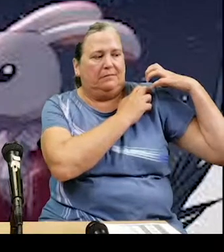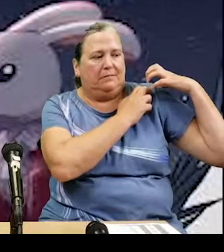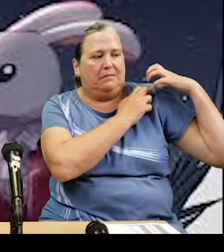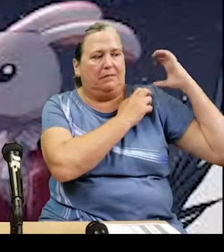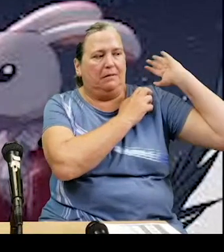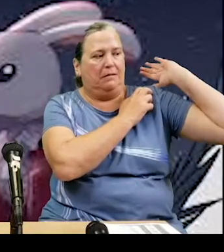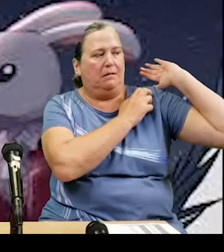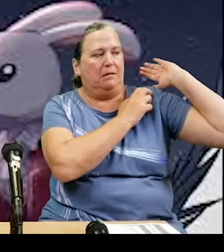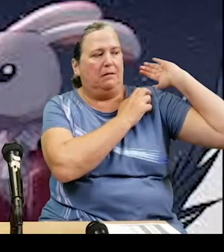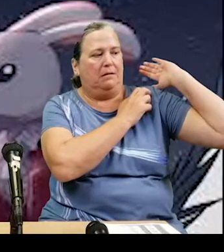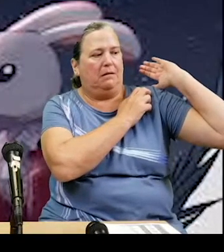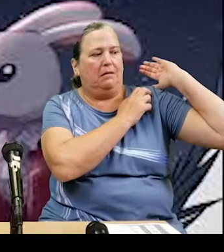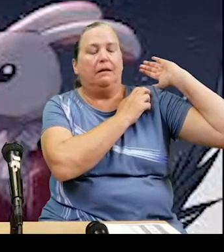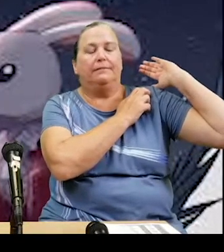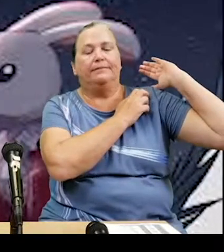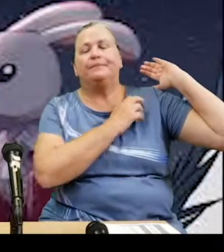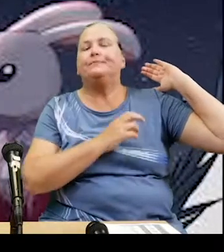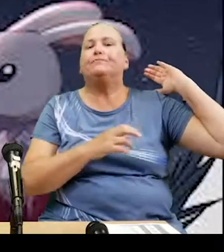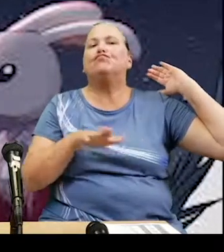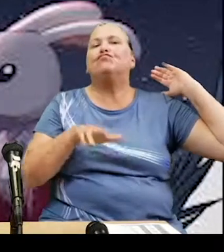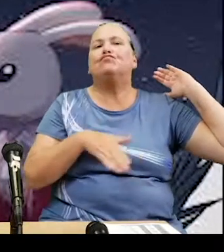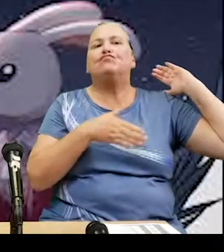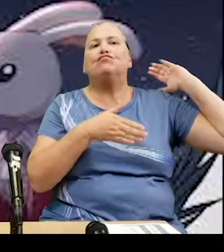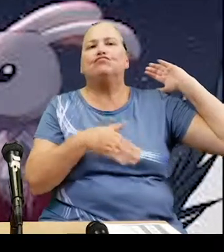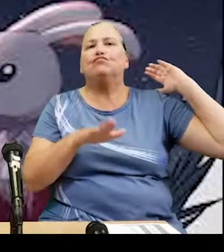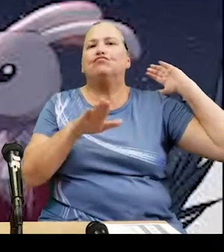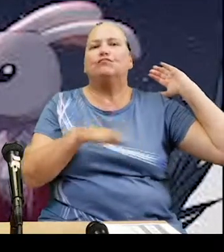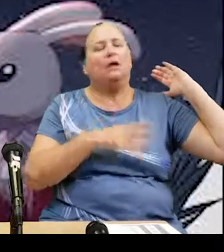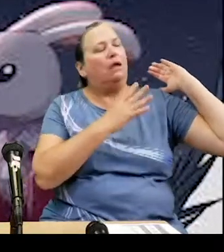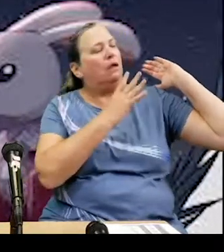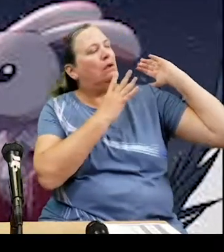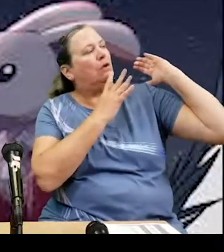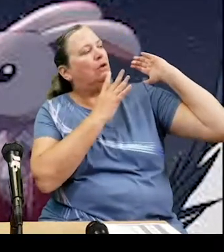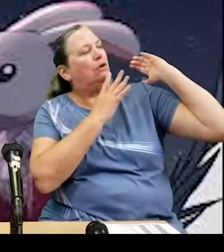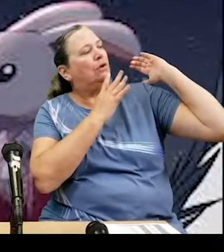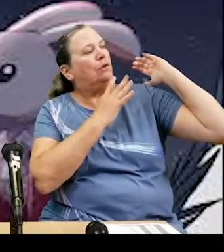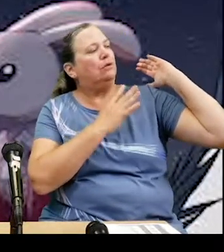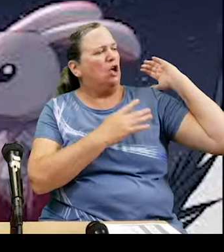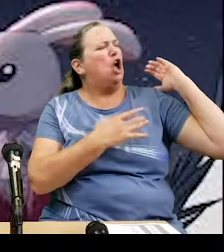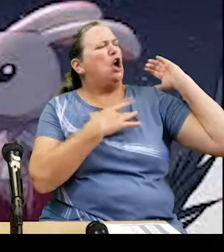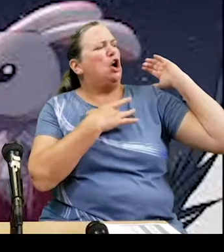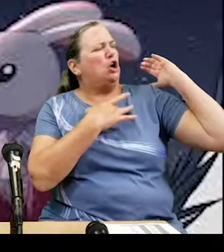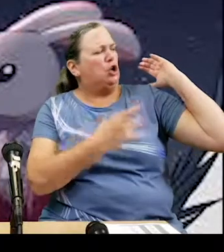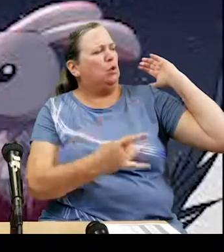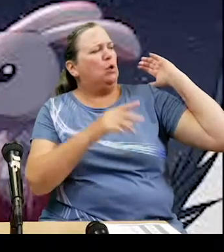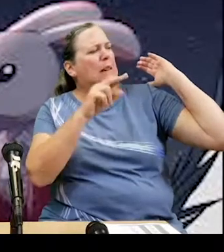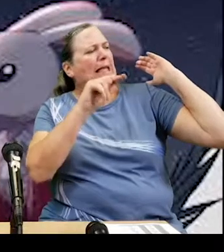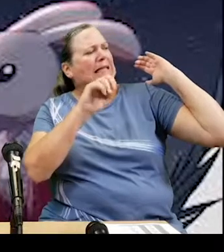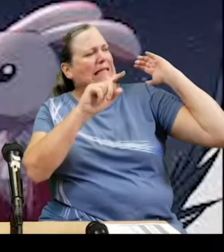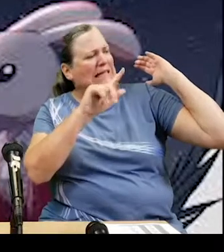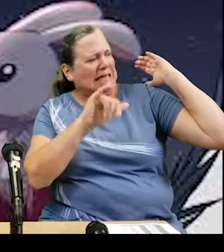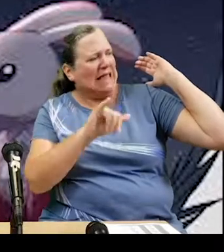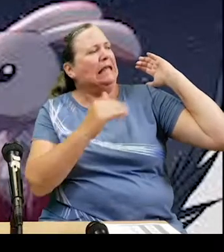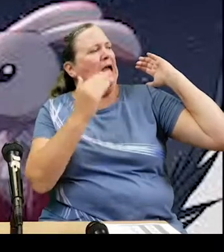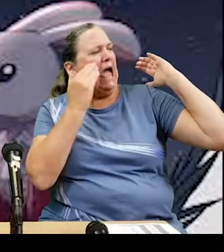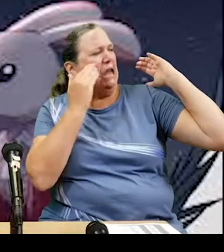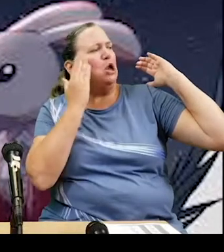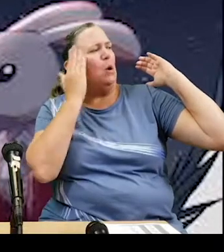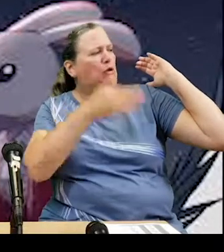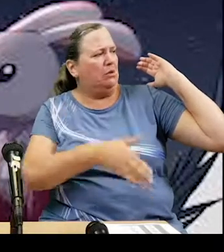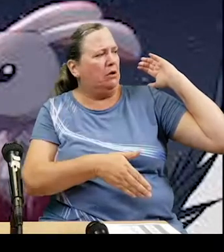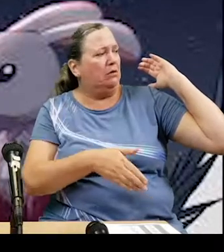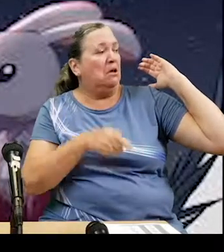Edward's back. He talked to him in a soft, low voice as they walked. "You'll like Nellie, you will," said the old man. "She's had